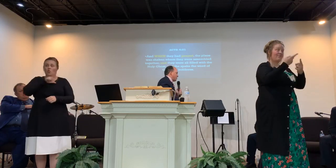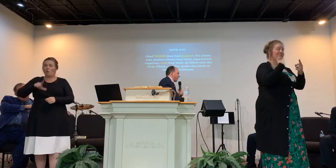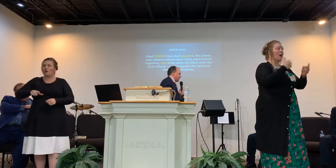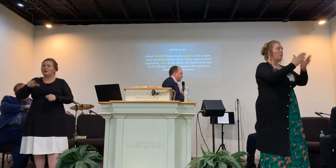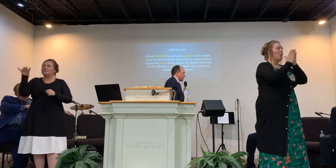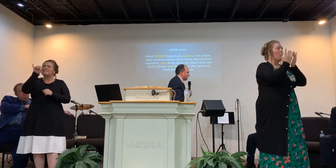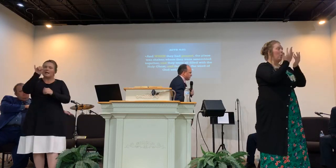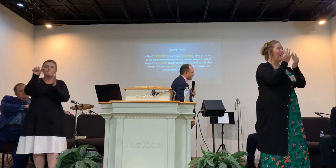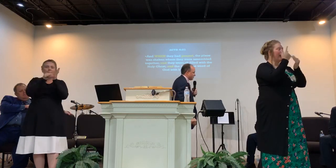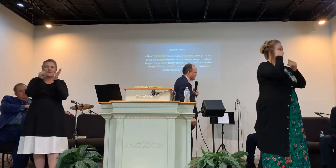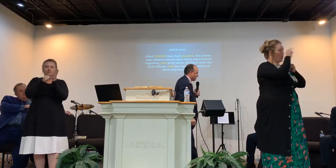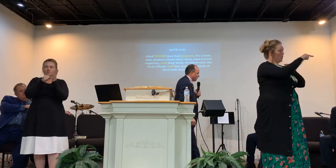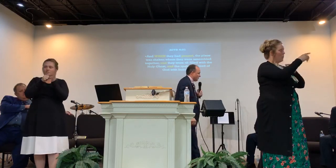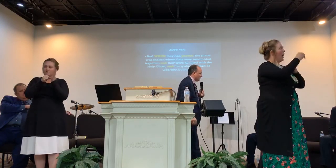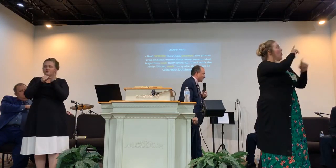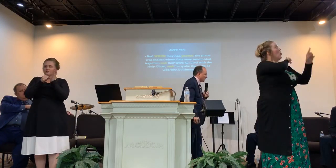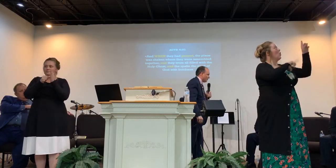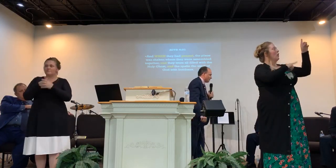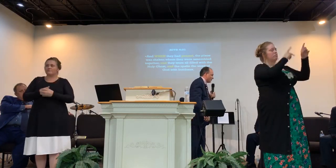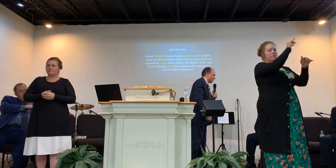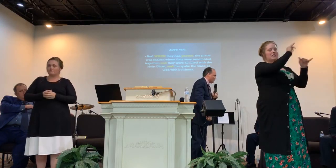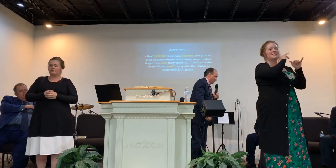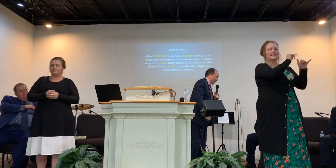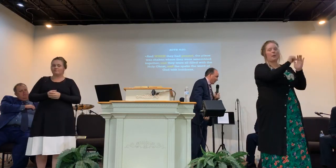the same page.